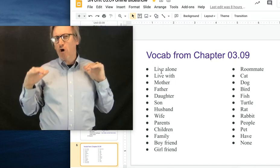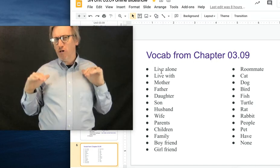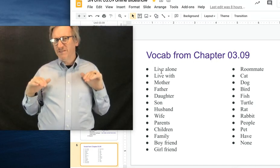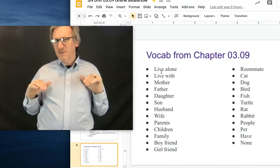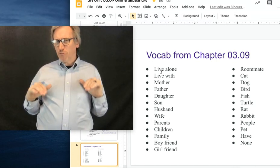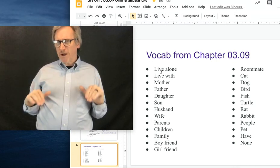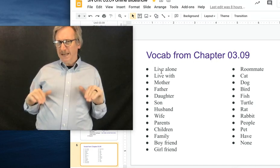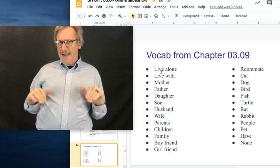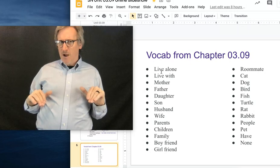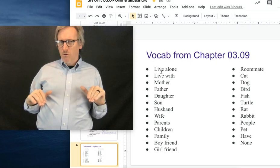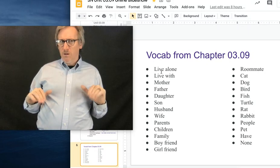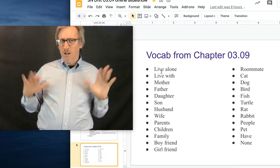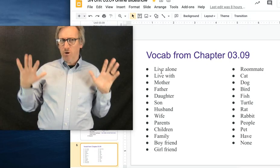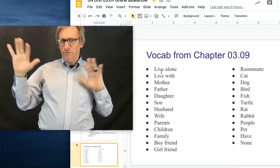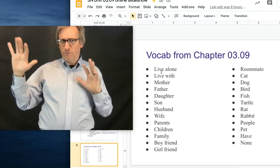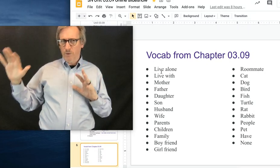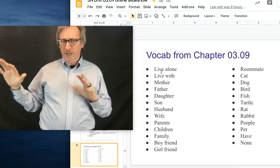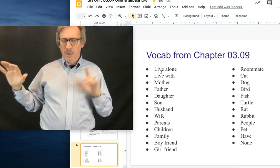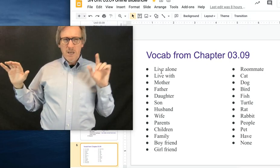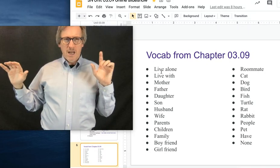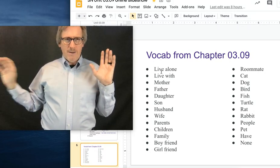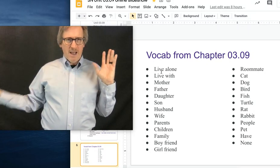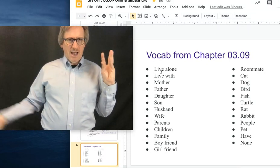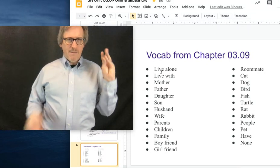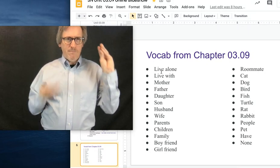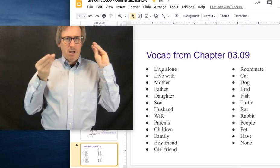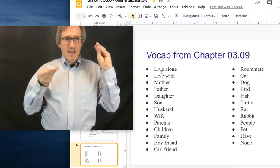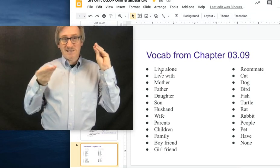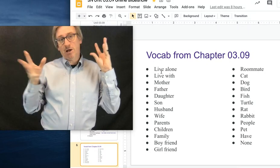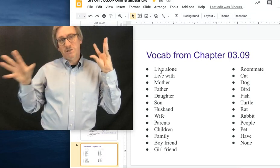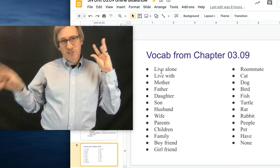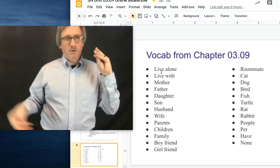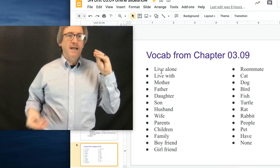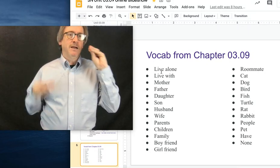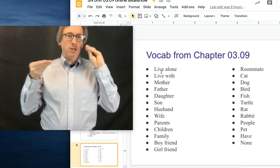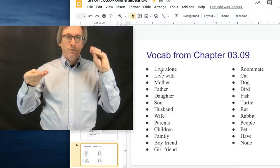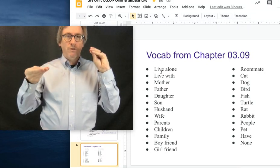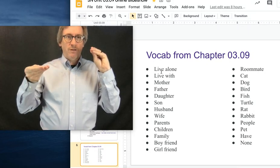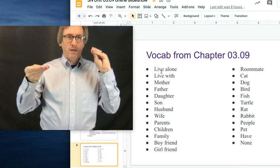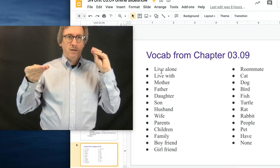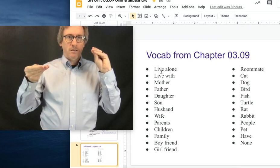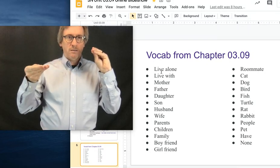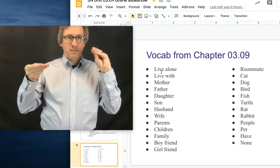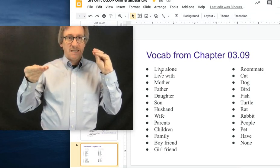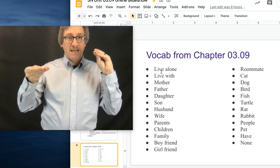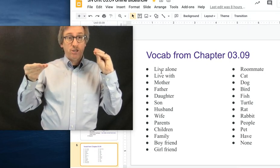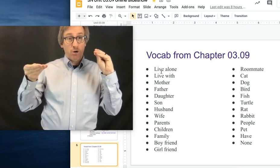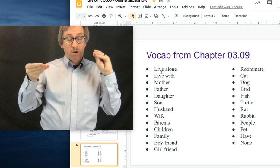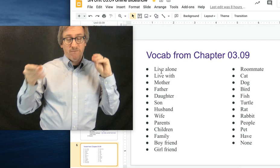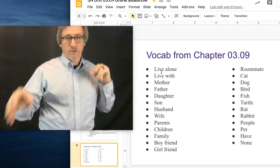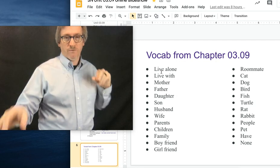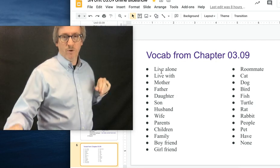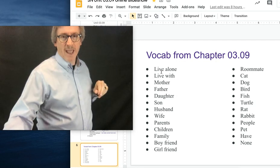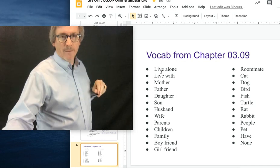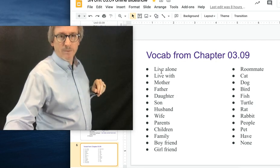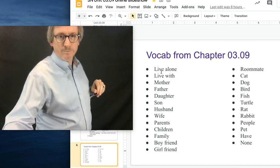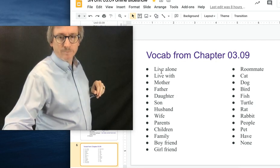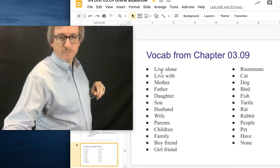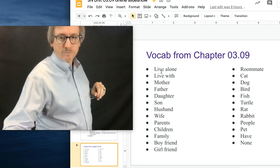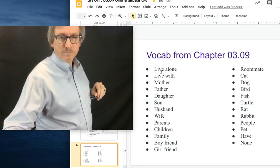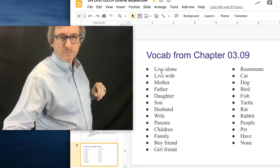go over all of them right now. I'll go through it. I'm as I always do. I include the slideshow of other